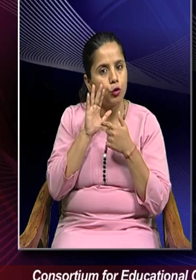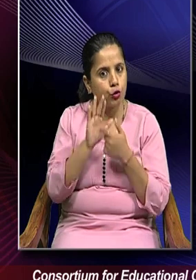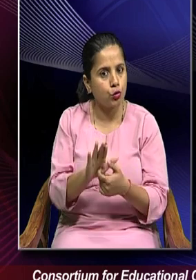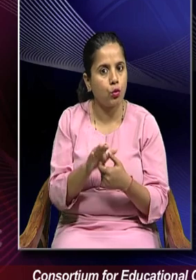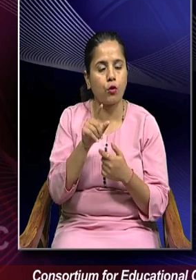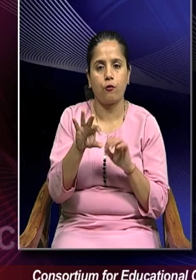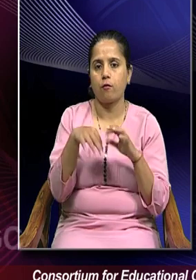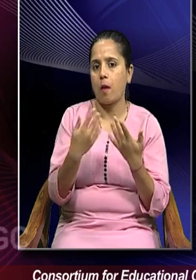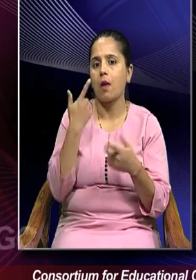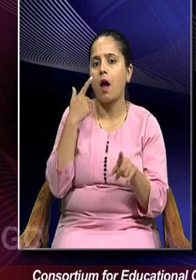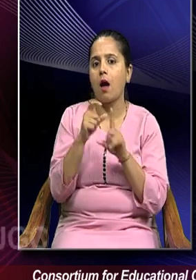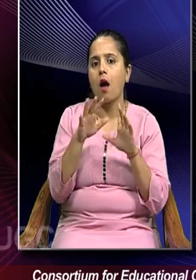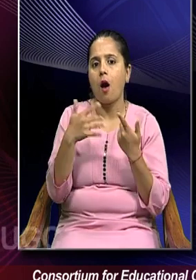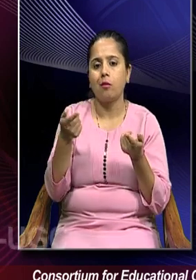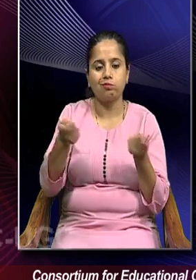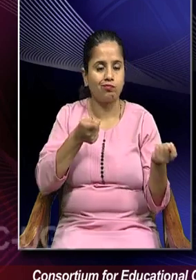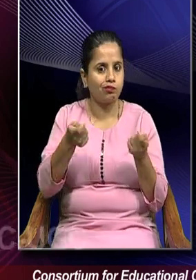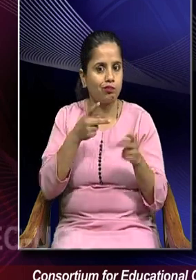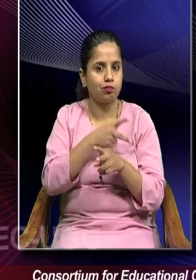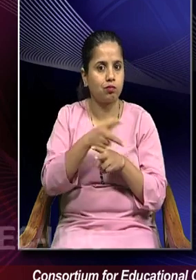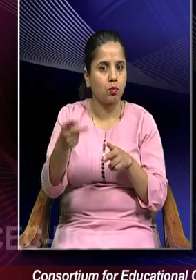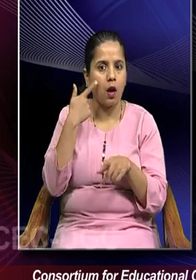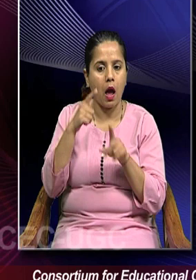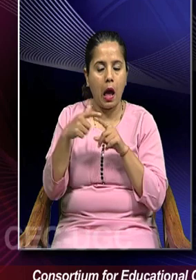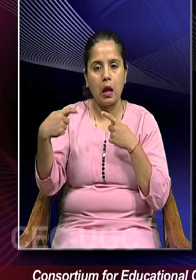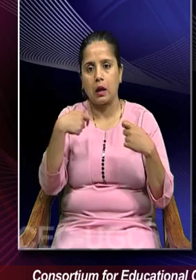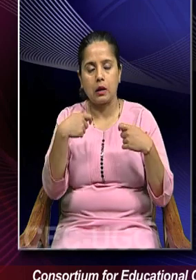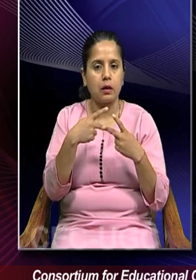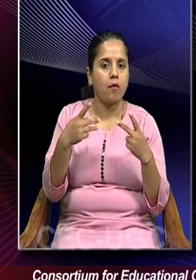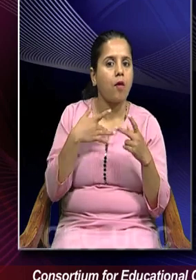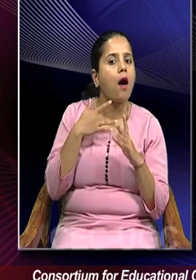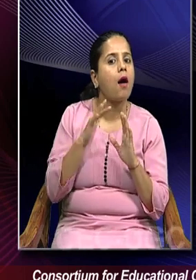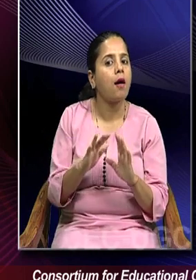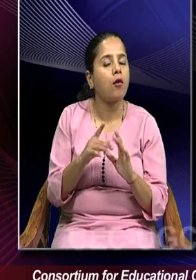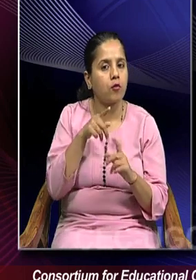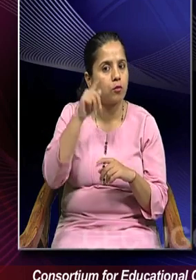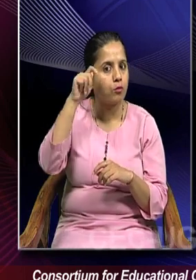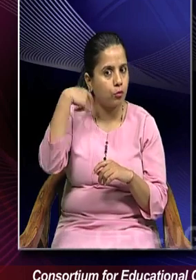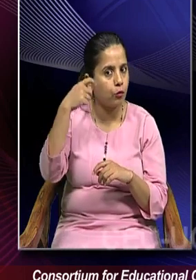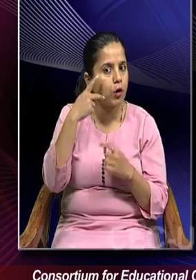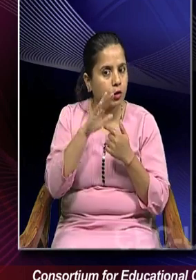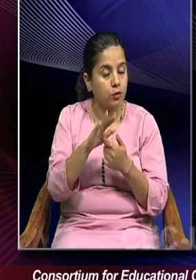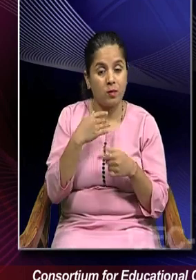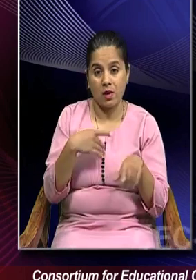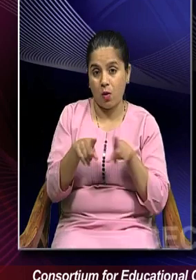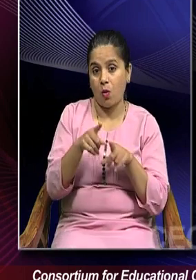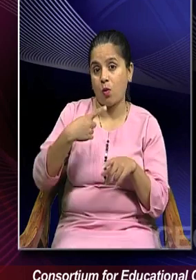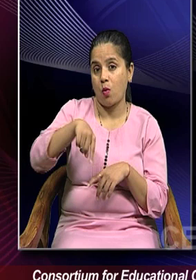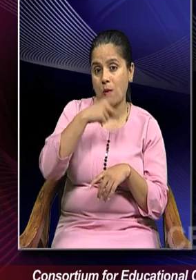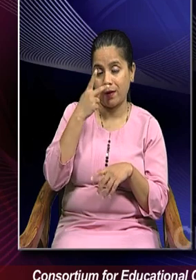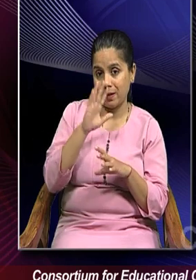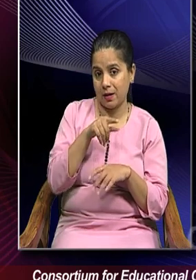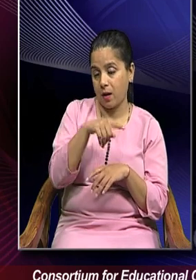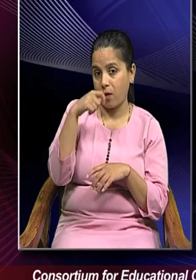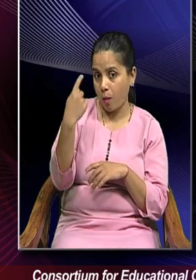how family identity dominates the professional identity. And we also see that not only